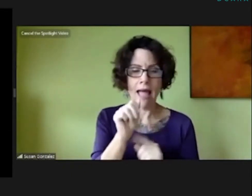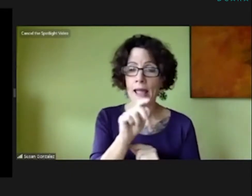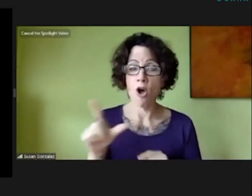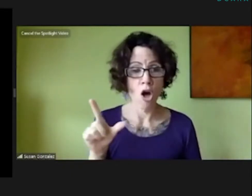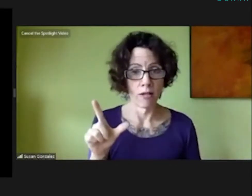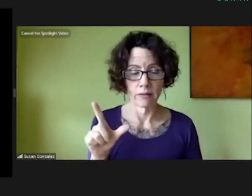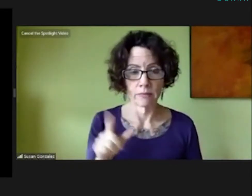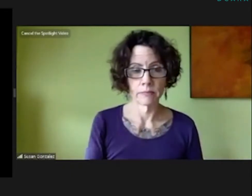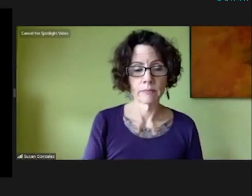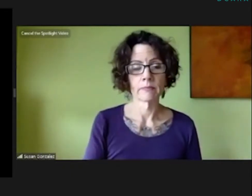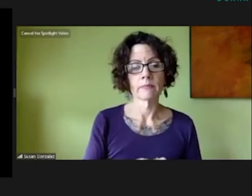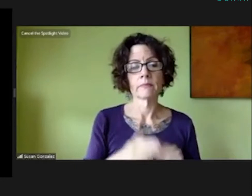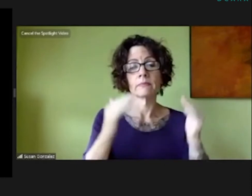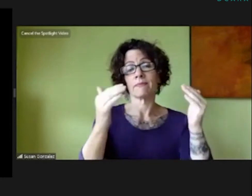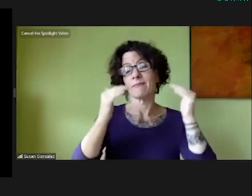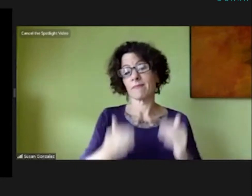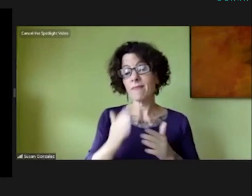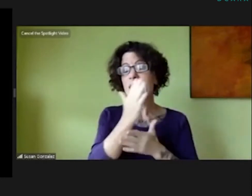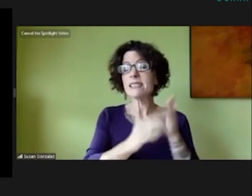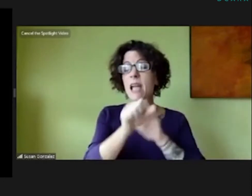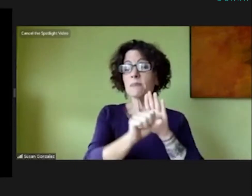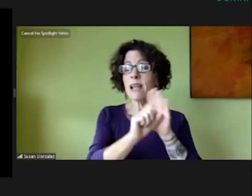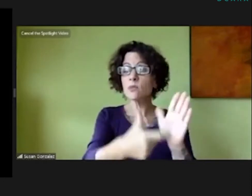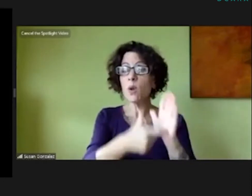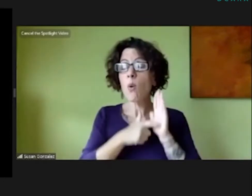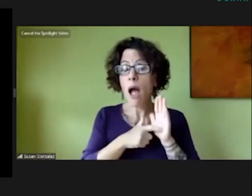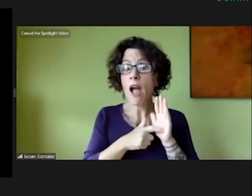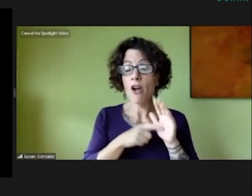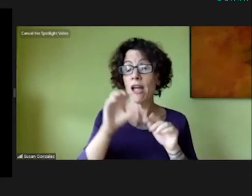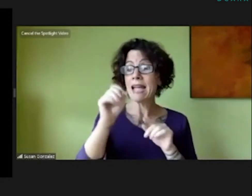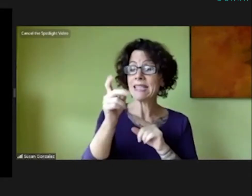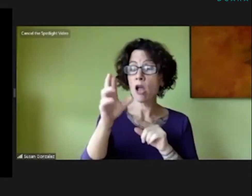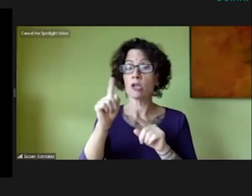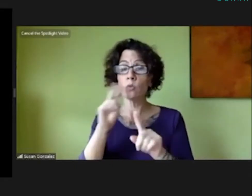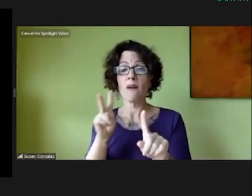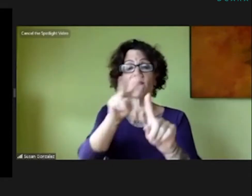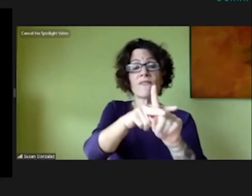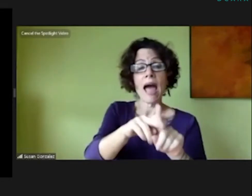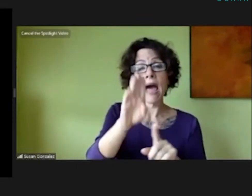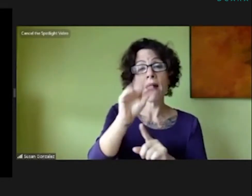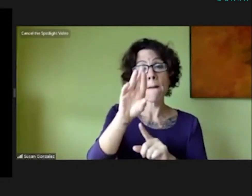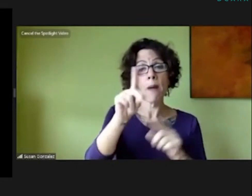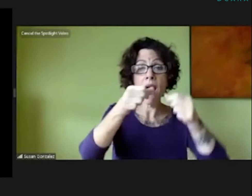the beneficiary, which is interesting. In the state of California, that does not apply at all.